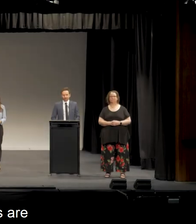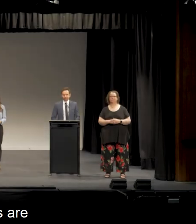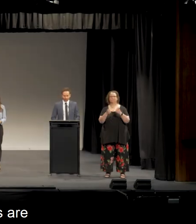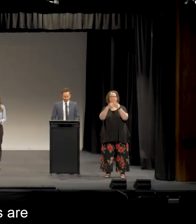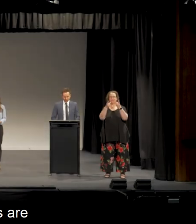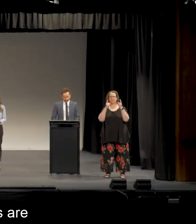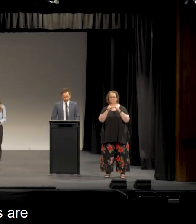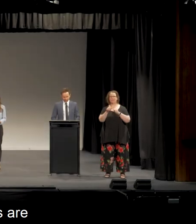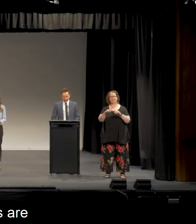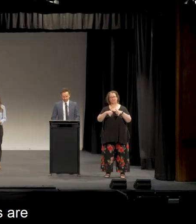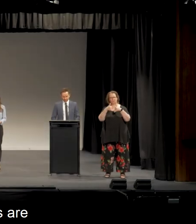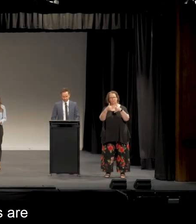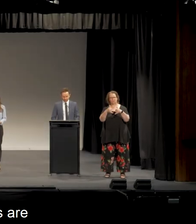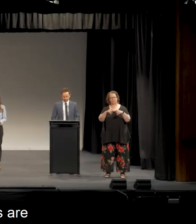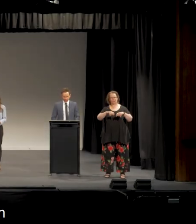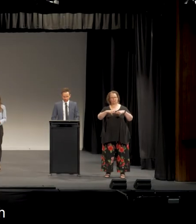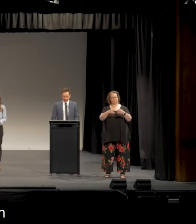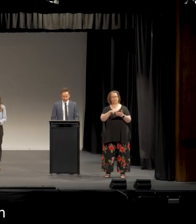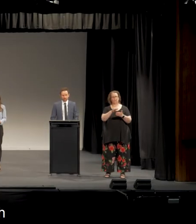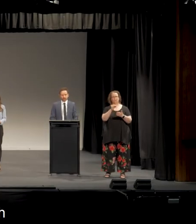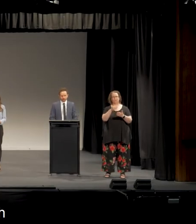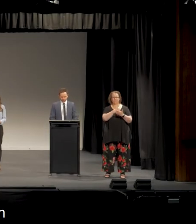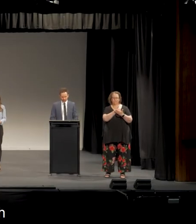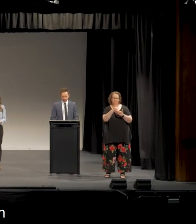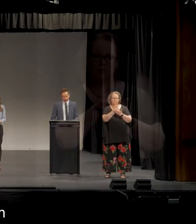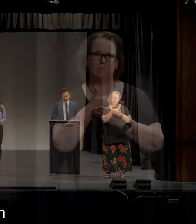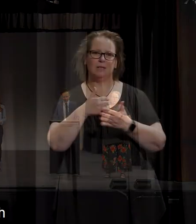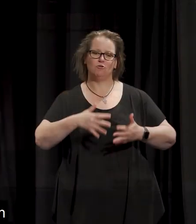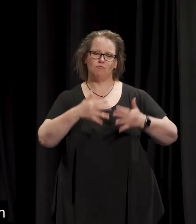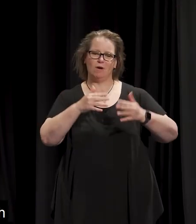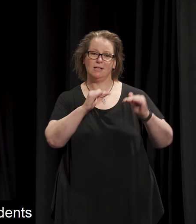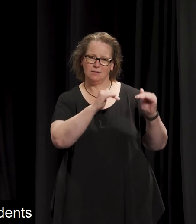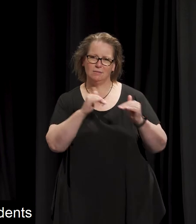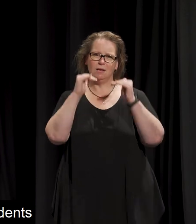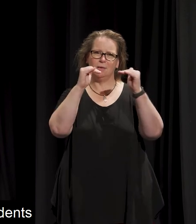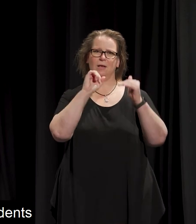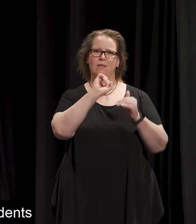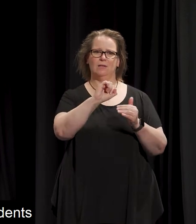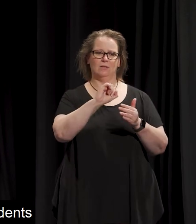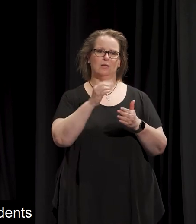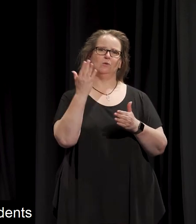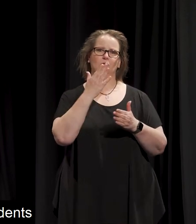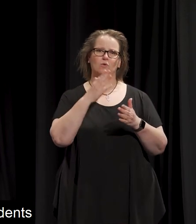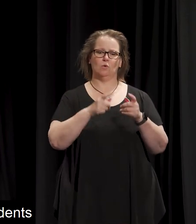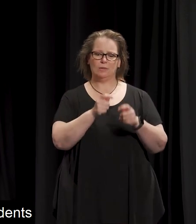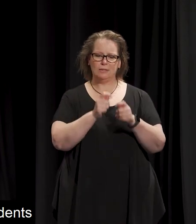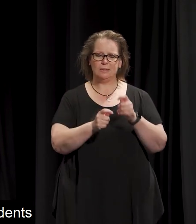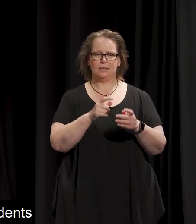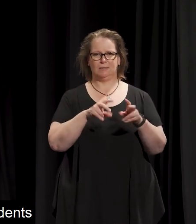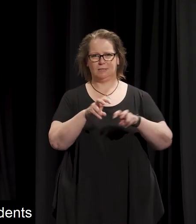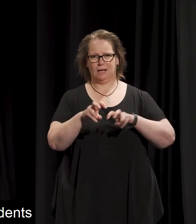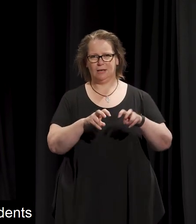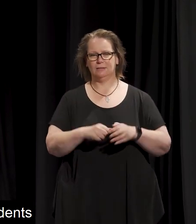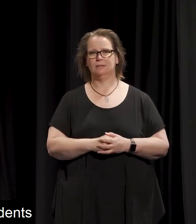Academic Excellence Awards are presented to students who have achieved consistently high grades in their school-based assessment tasks. These students are the